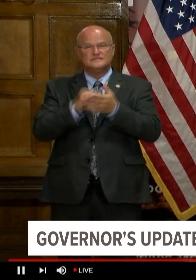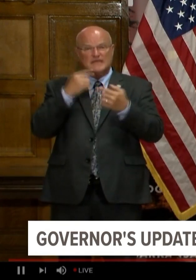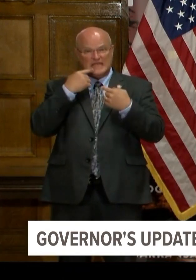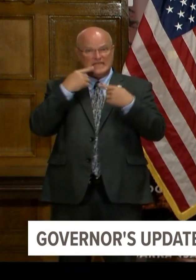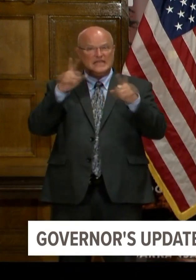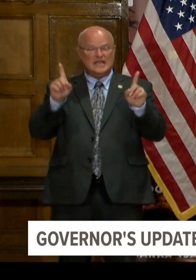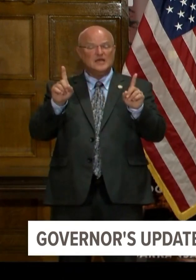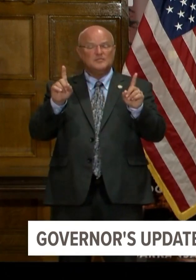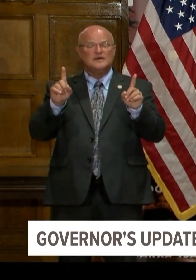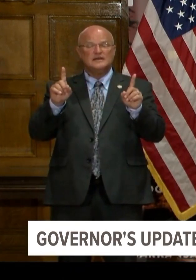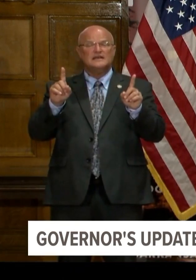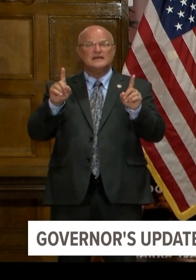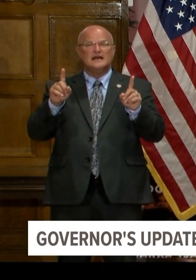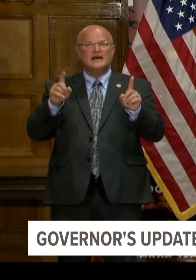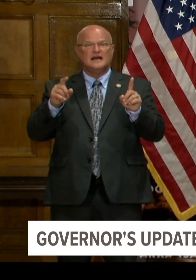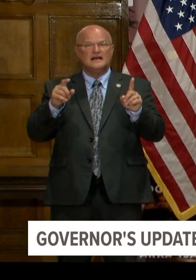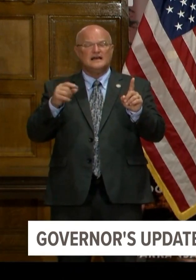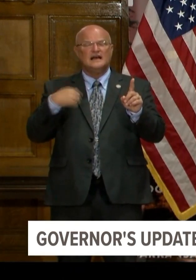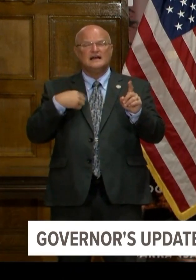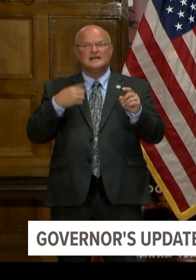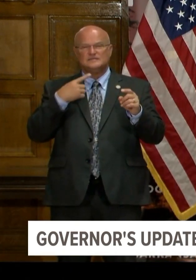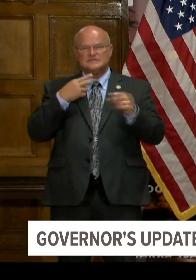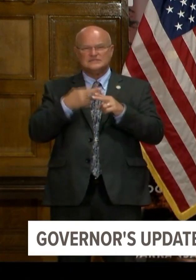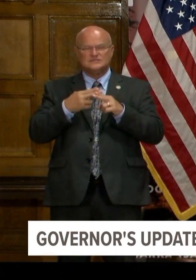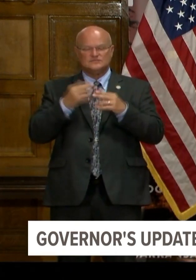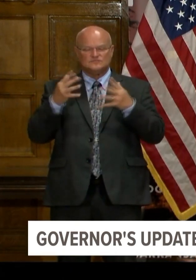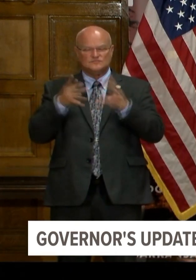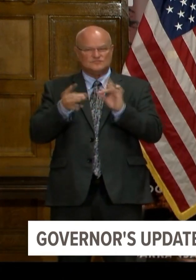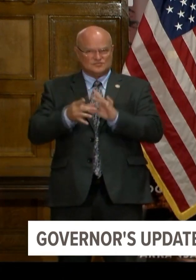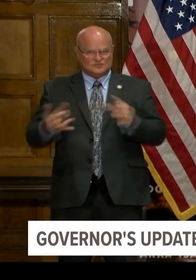announcements that I will be making in short order.